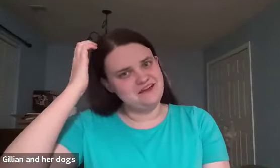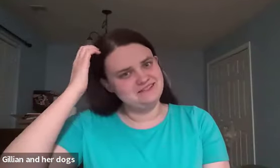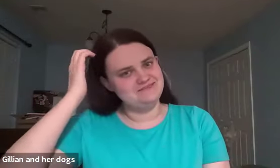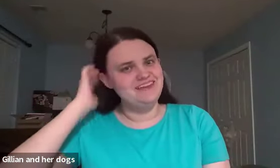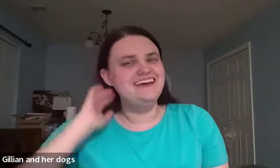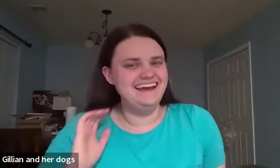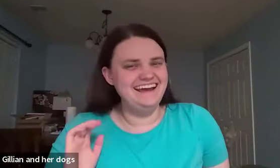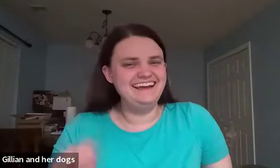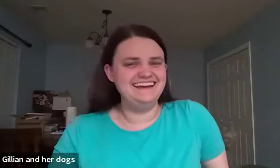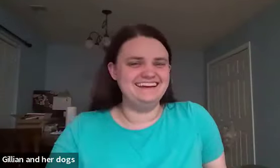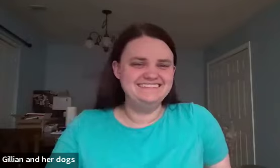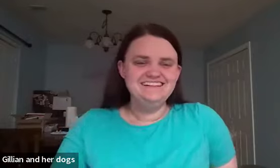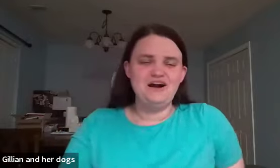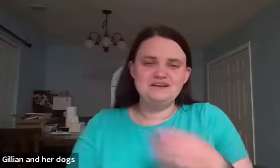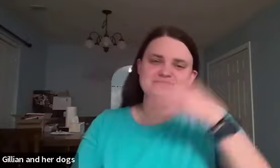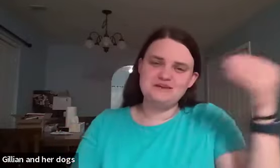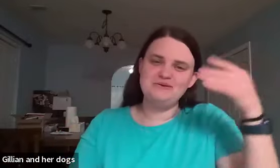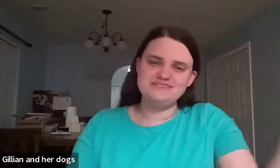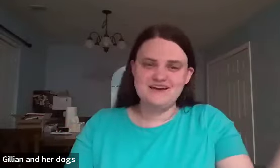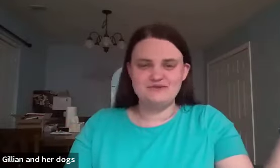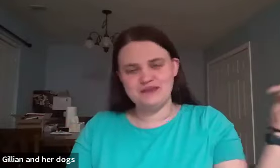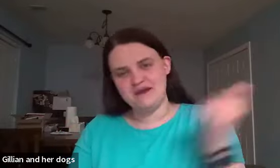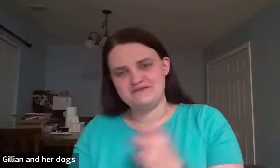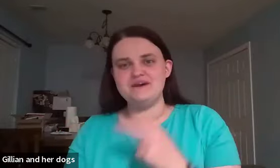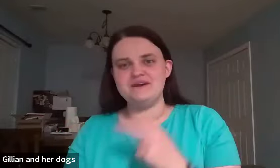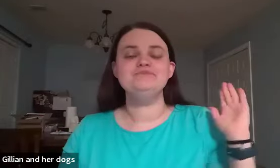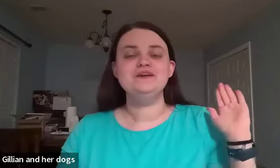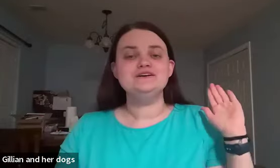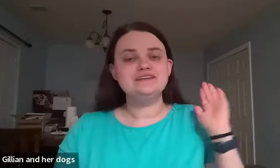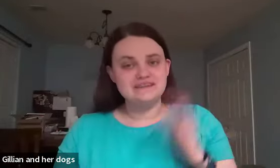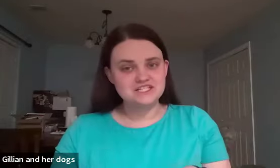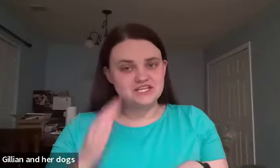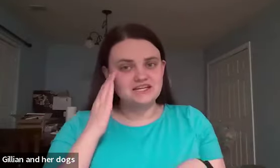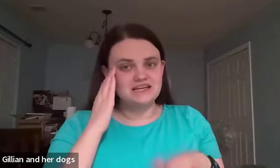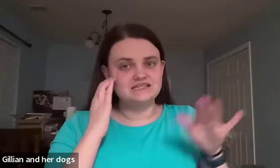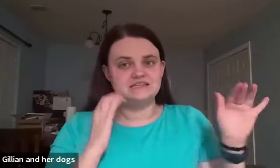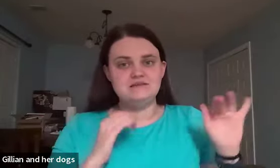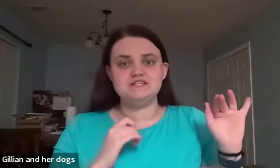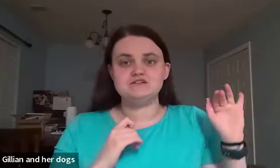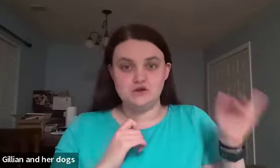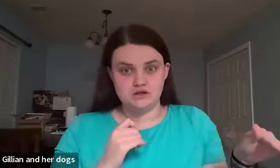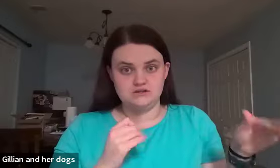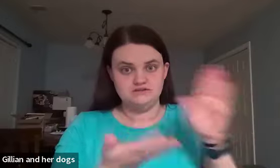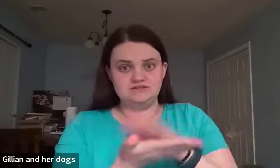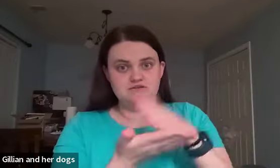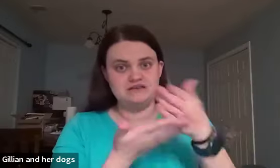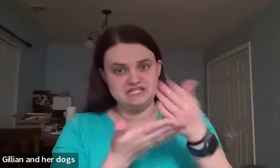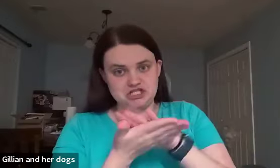in the house again. I'll keep trying to pull us out and we'll keep having to come back in. Kitchen is same as cook. So